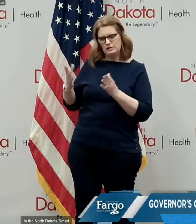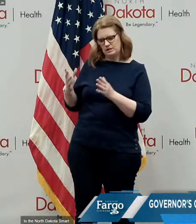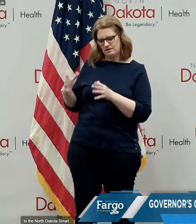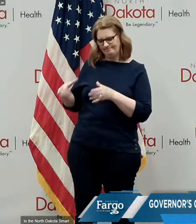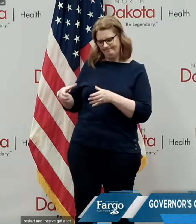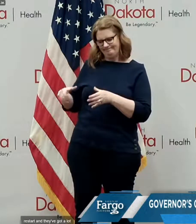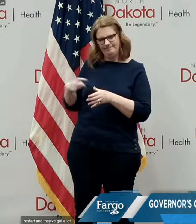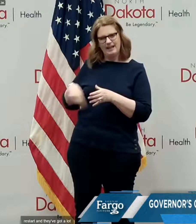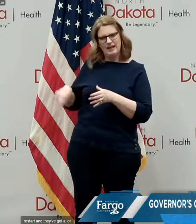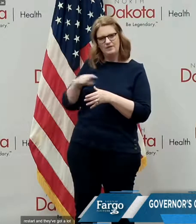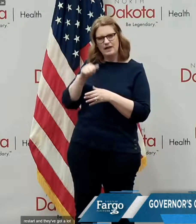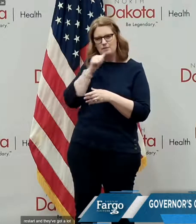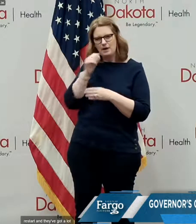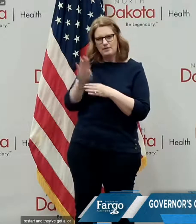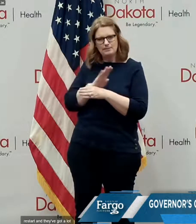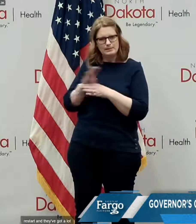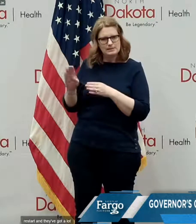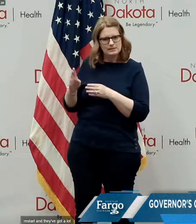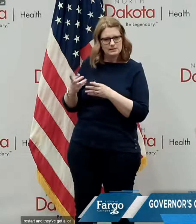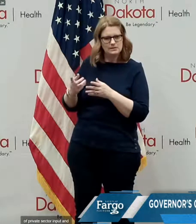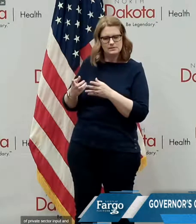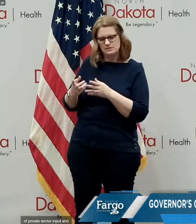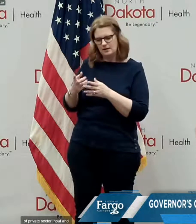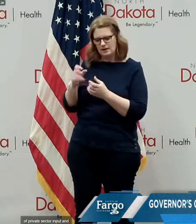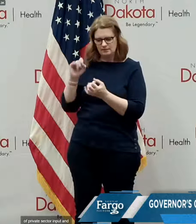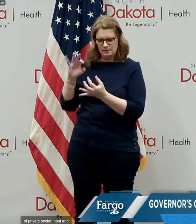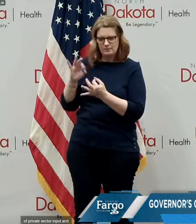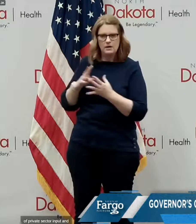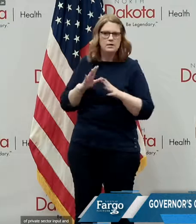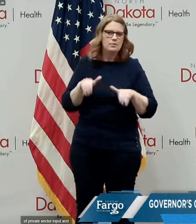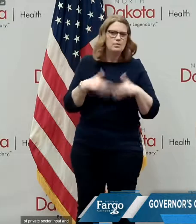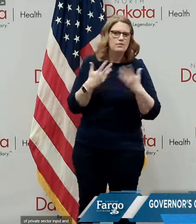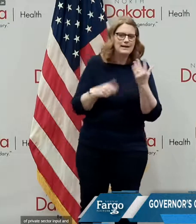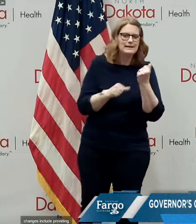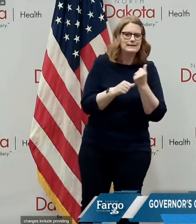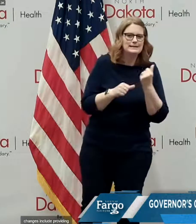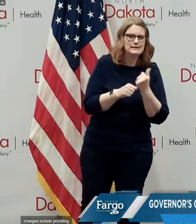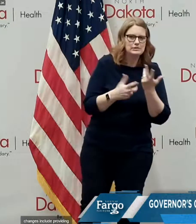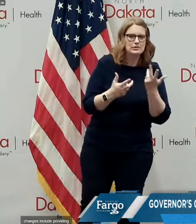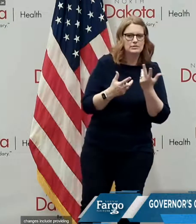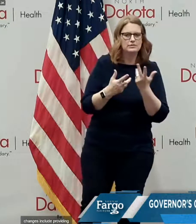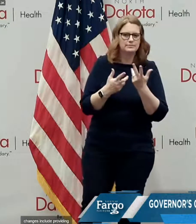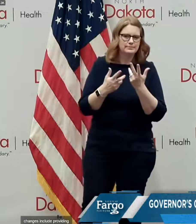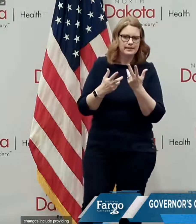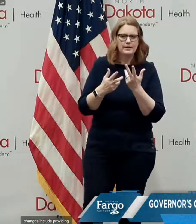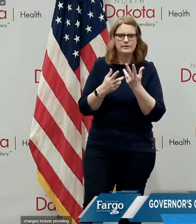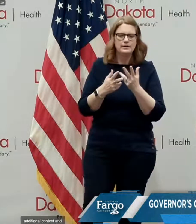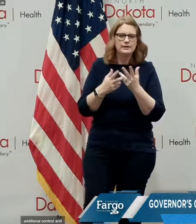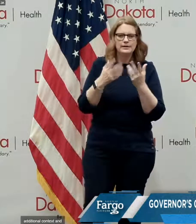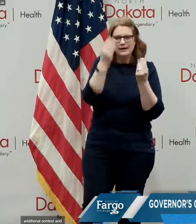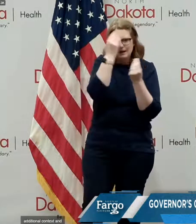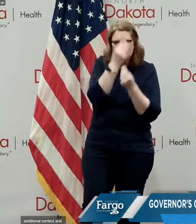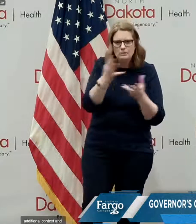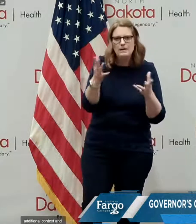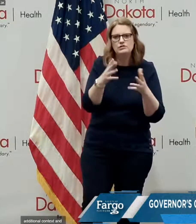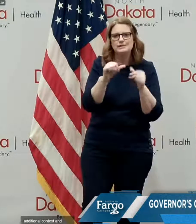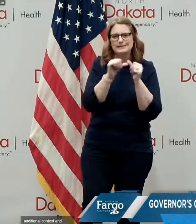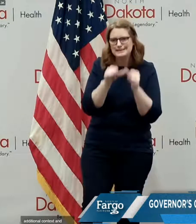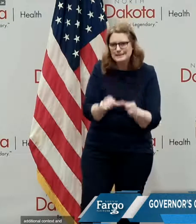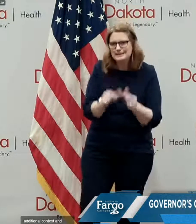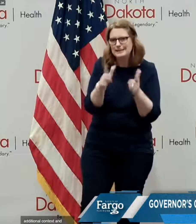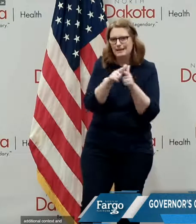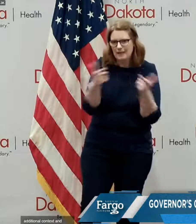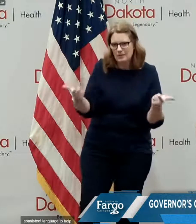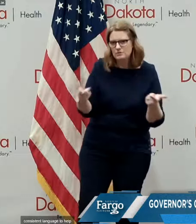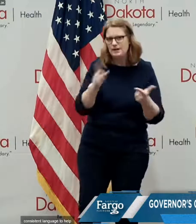sector input. And changes include providing additional context and consistent language to help ensure